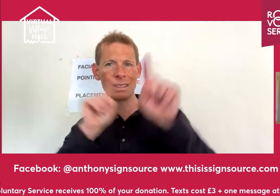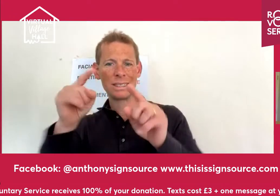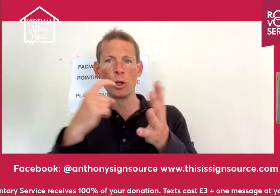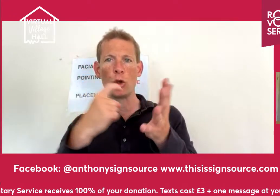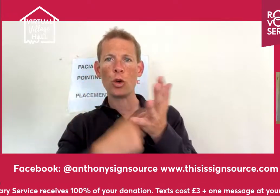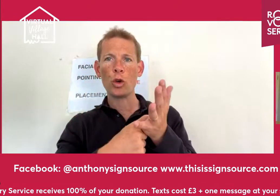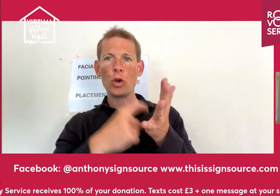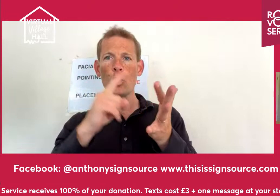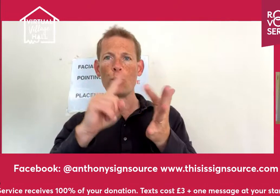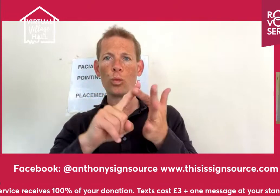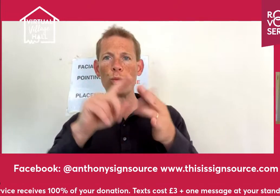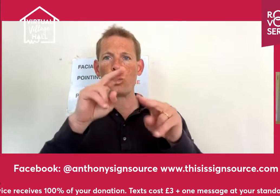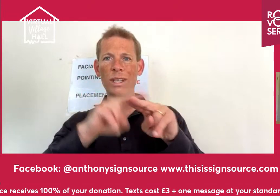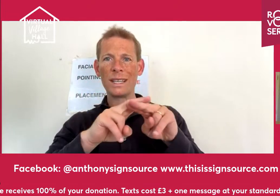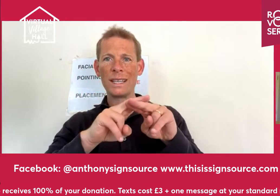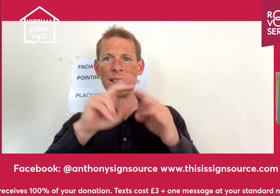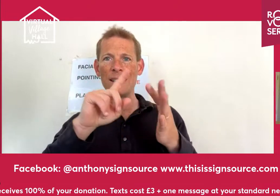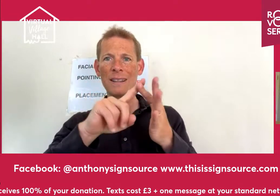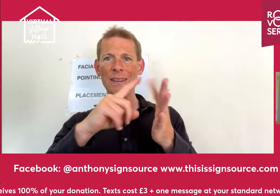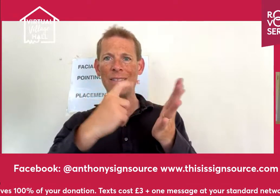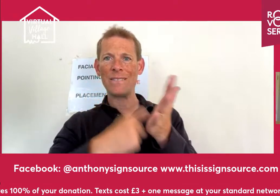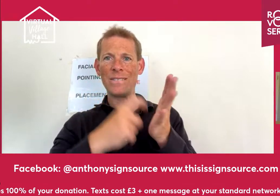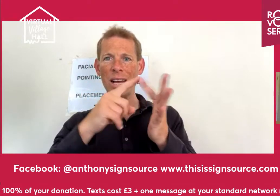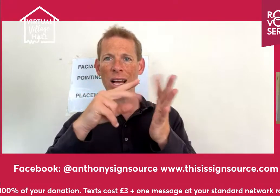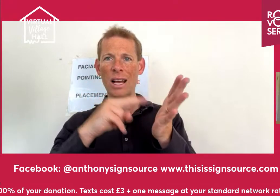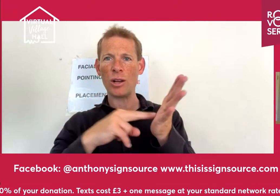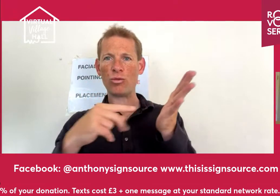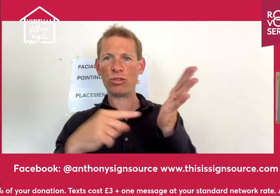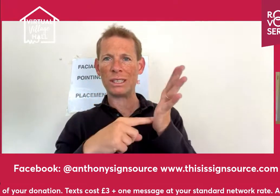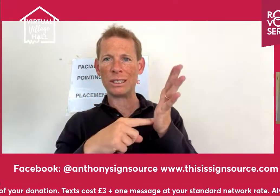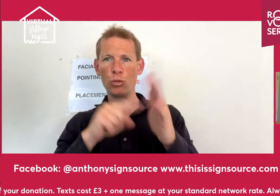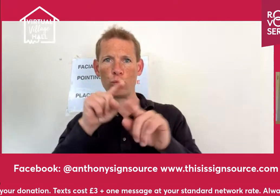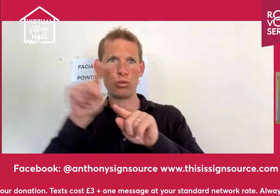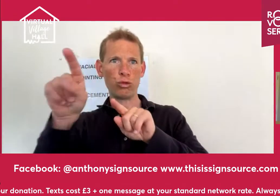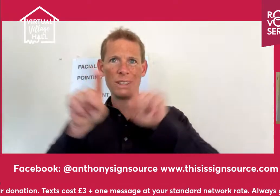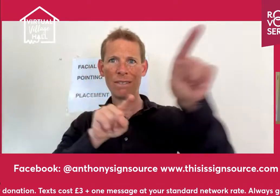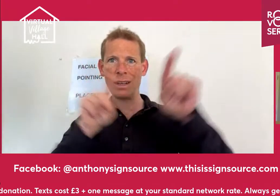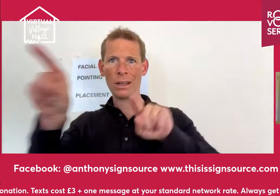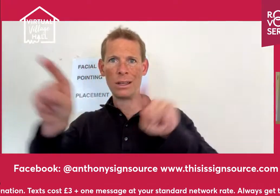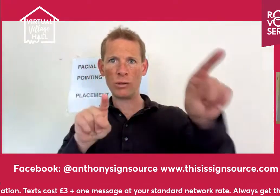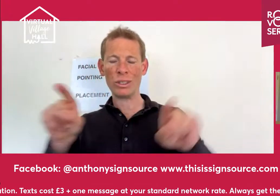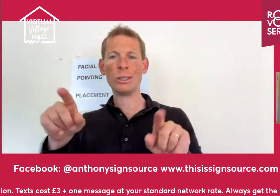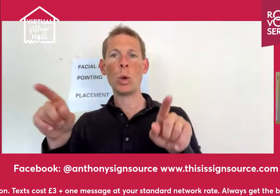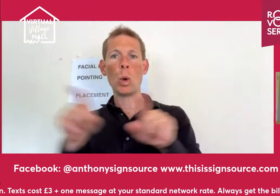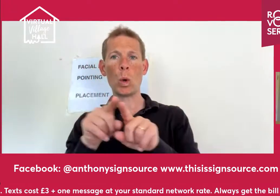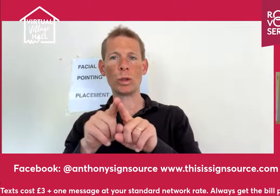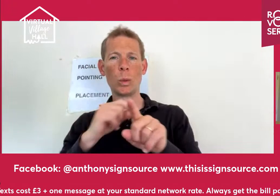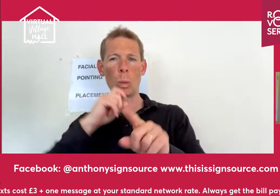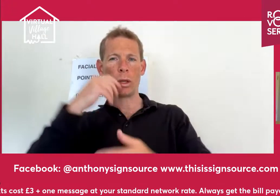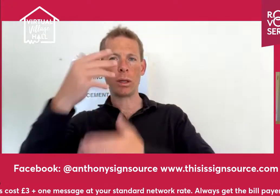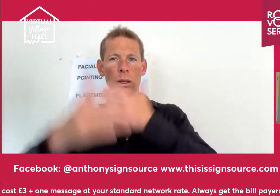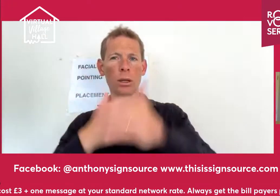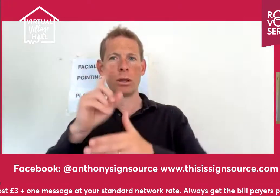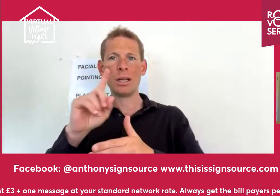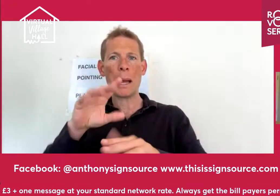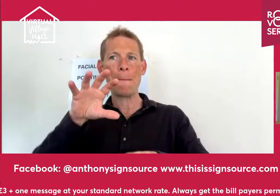I just want to explain a little bit about referencing and pointing in British Sign Language and the importance of referencing. I'll